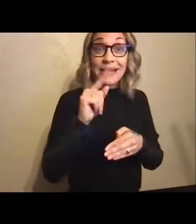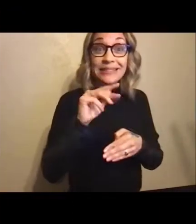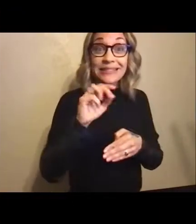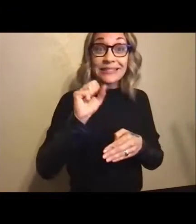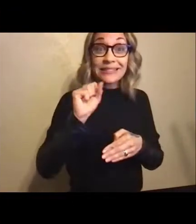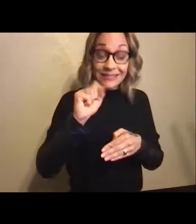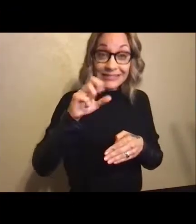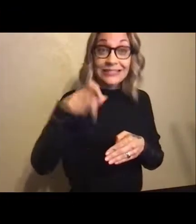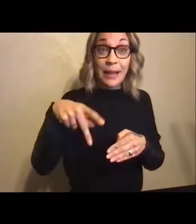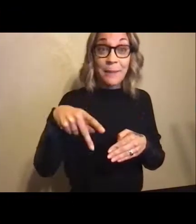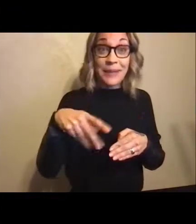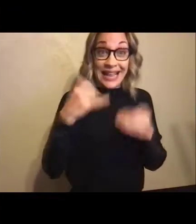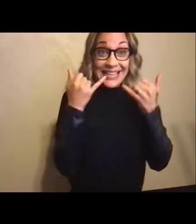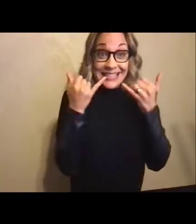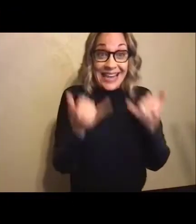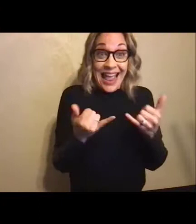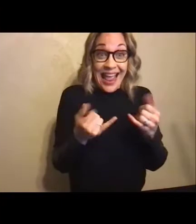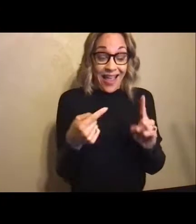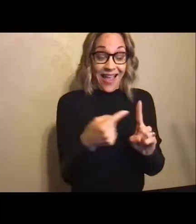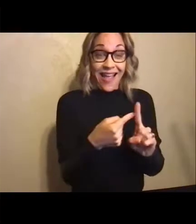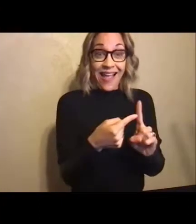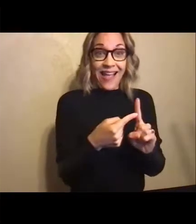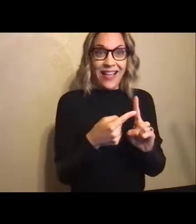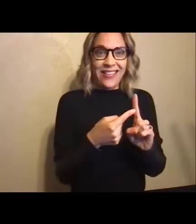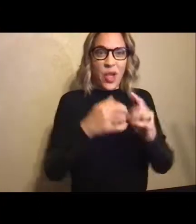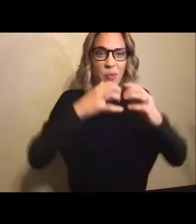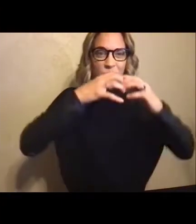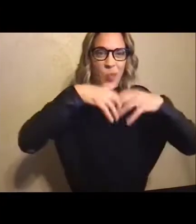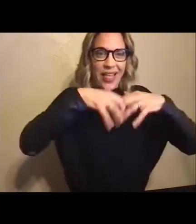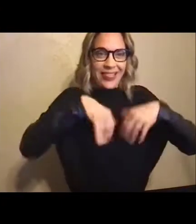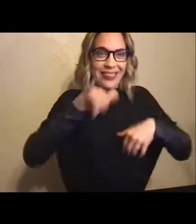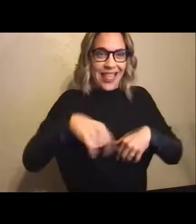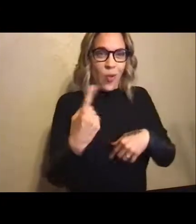Once you've identified the next best steps,